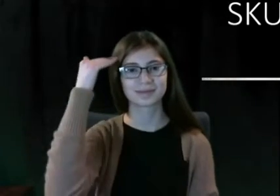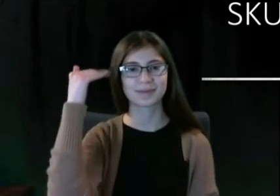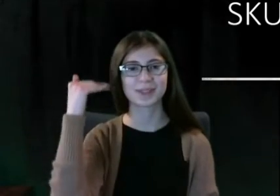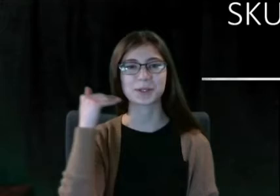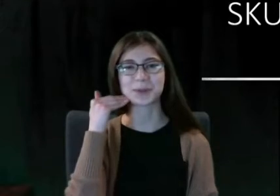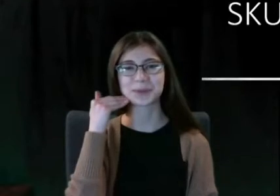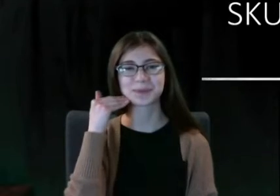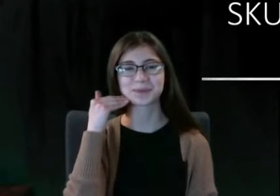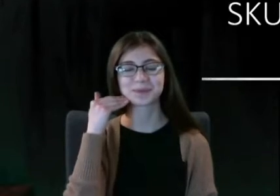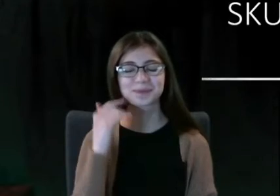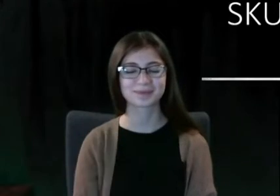Skull.